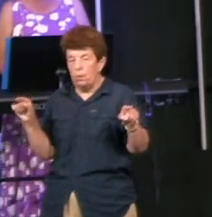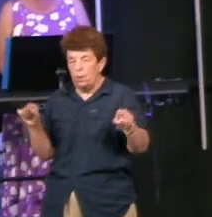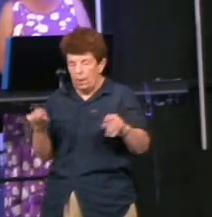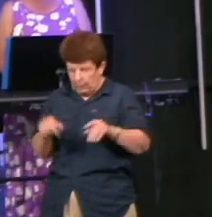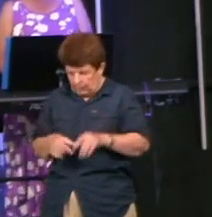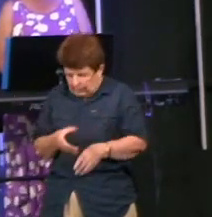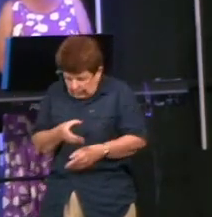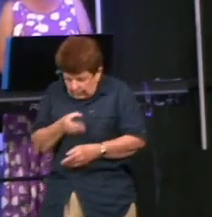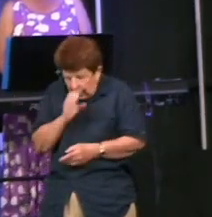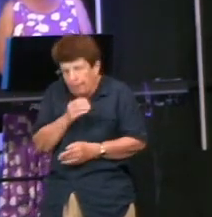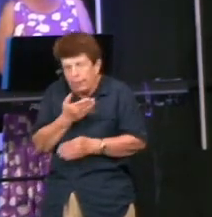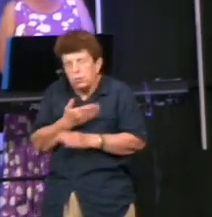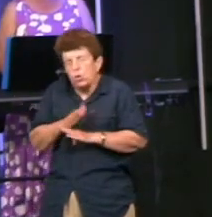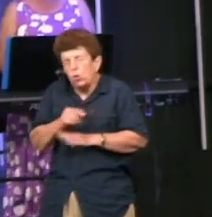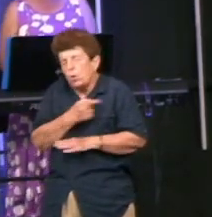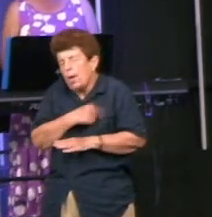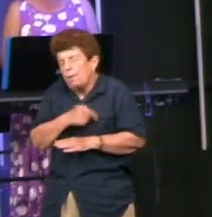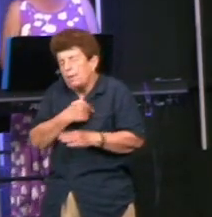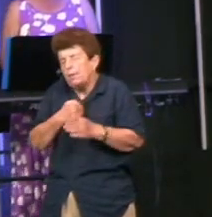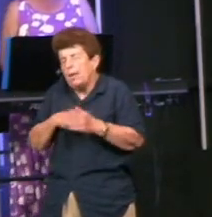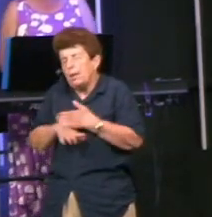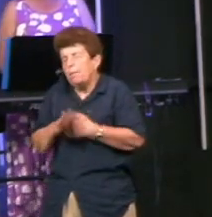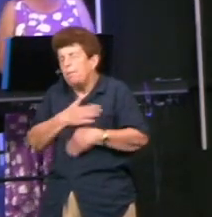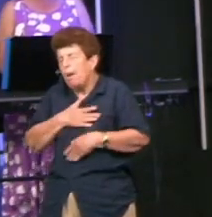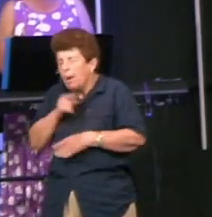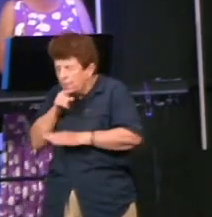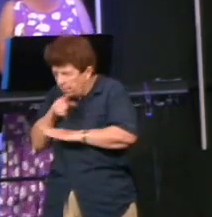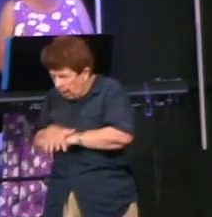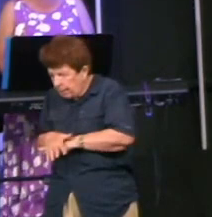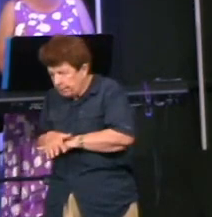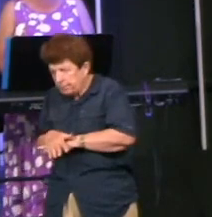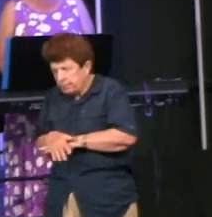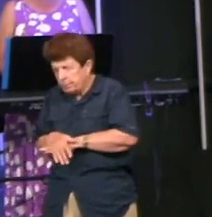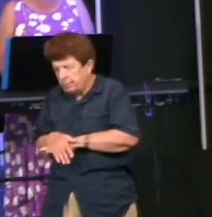This cup is the new covenant in my blood.